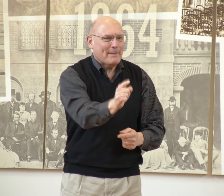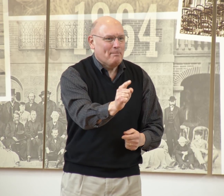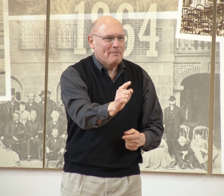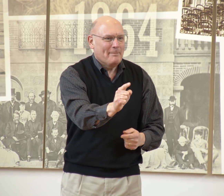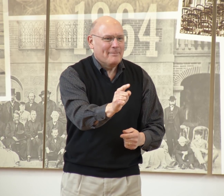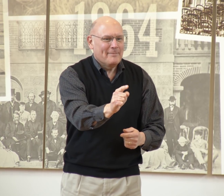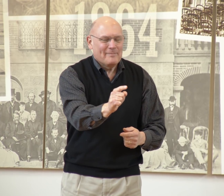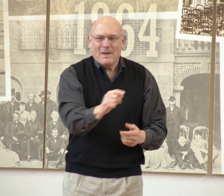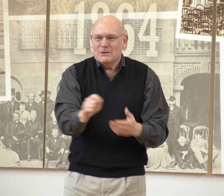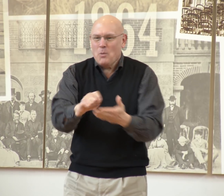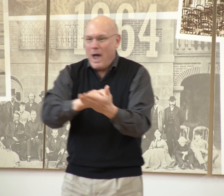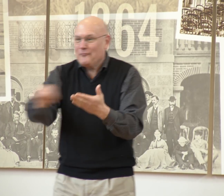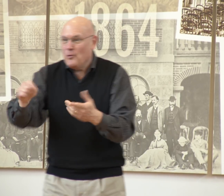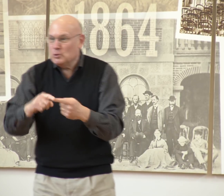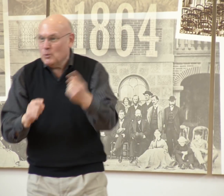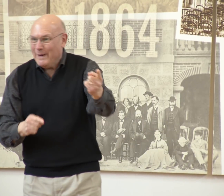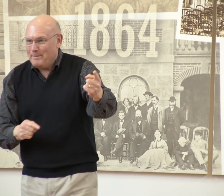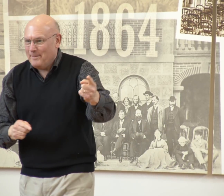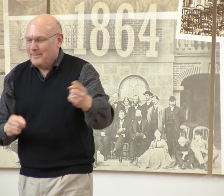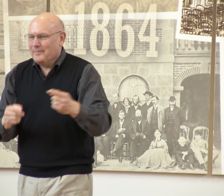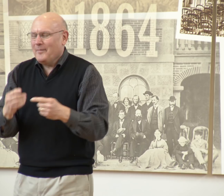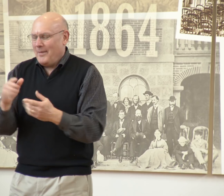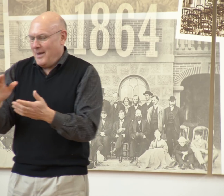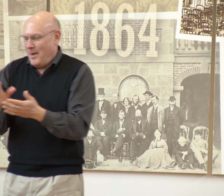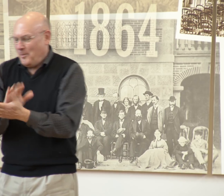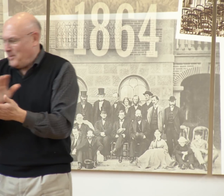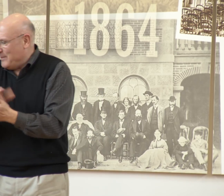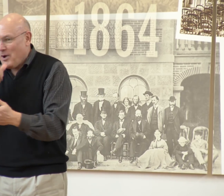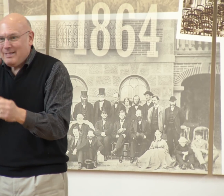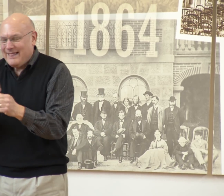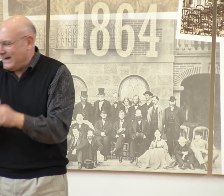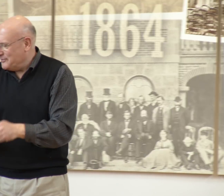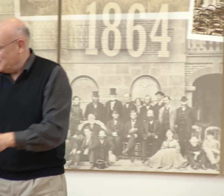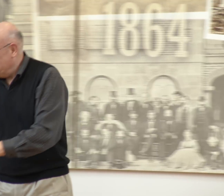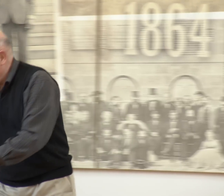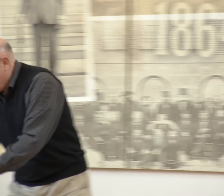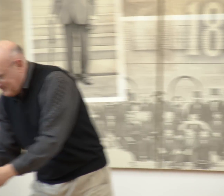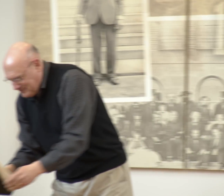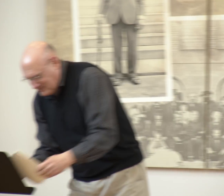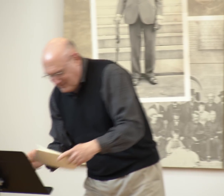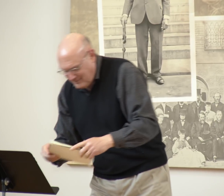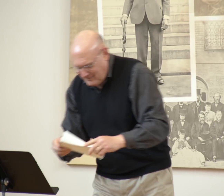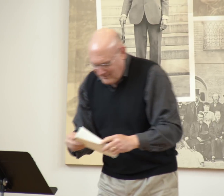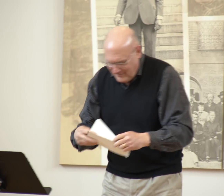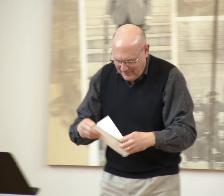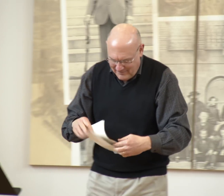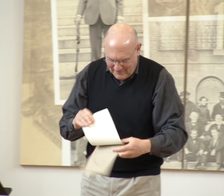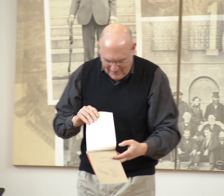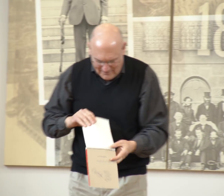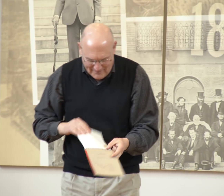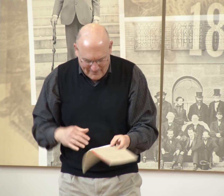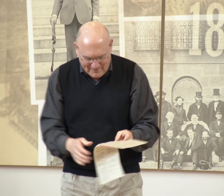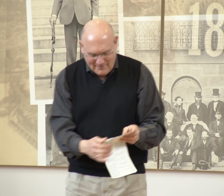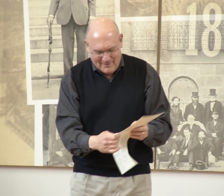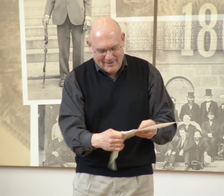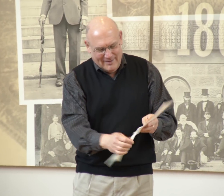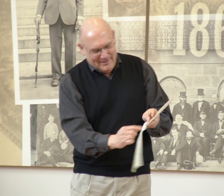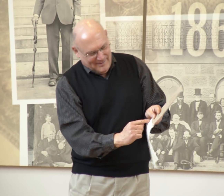I must meet him. So I wrote to Bernard. And I wrote on notebook paper,